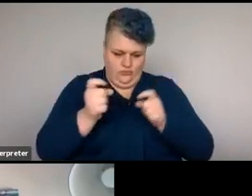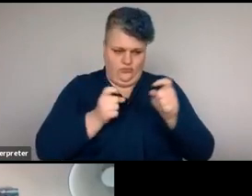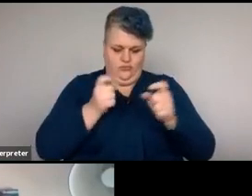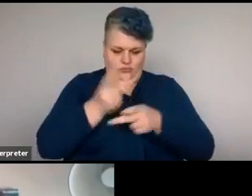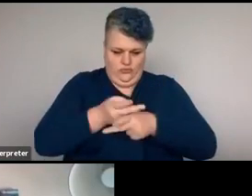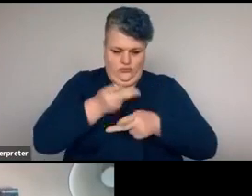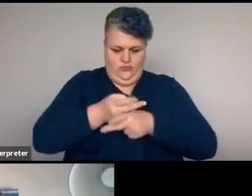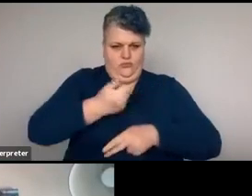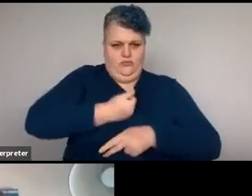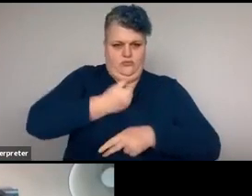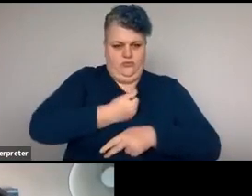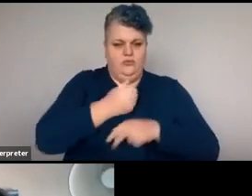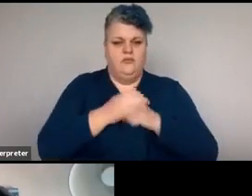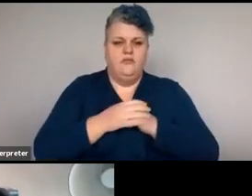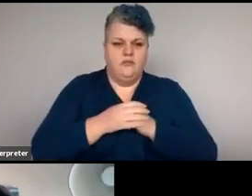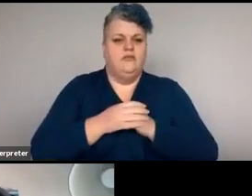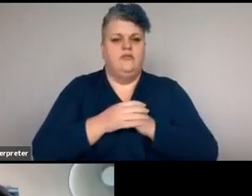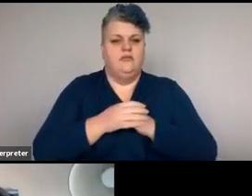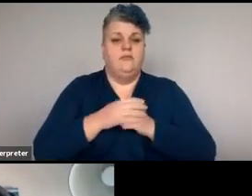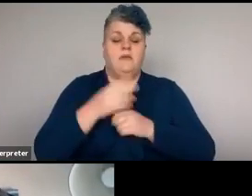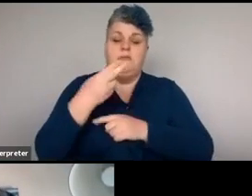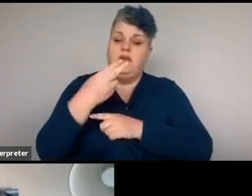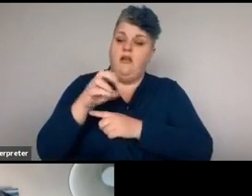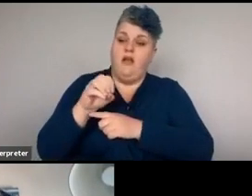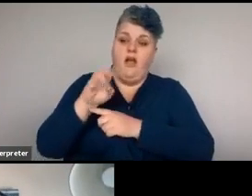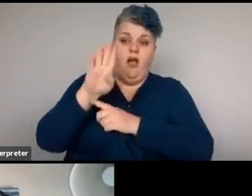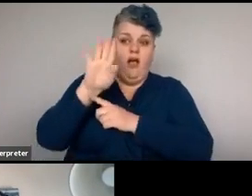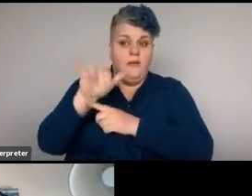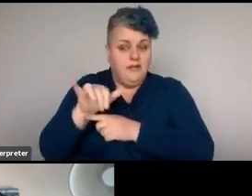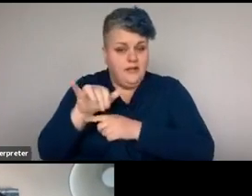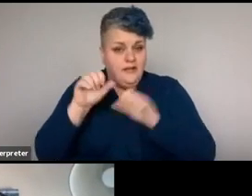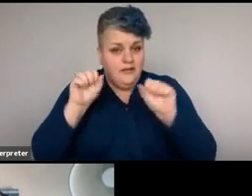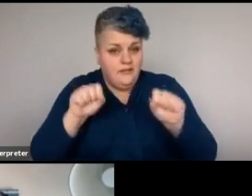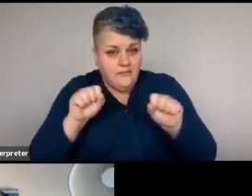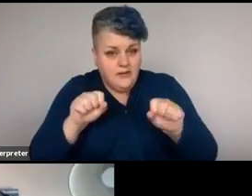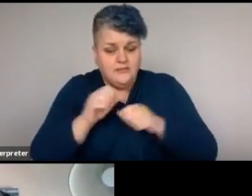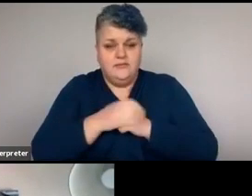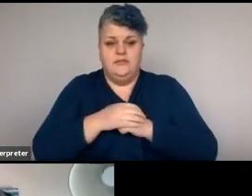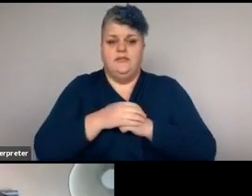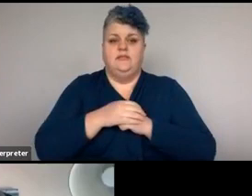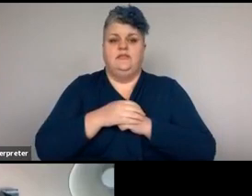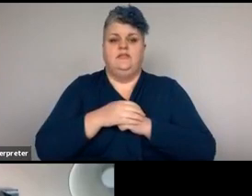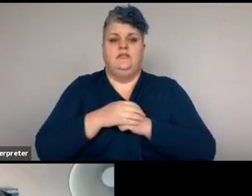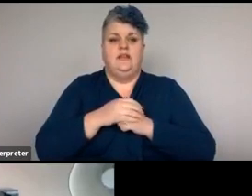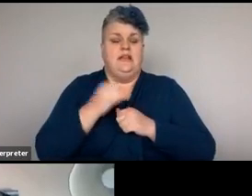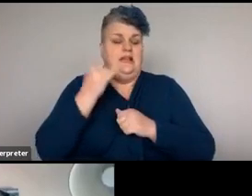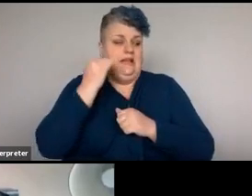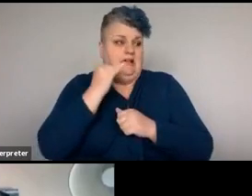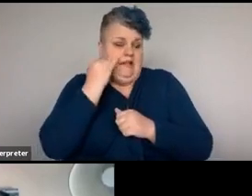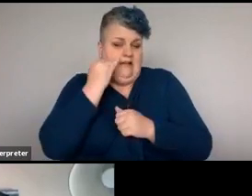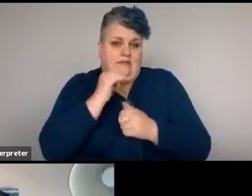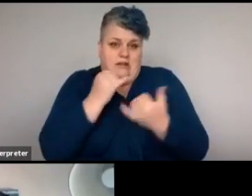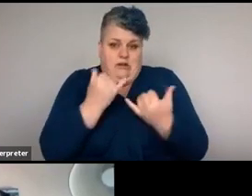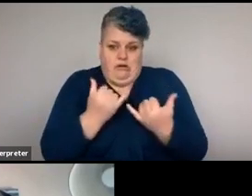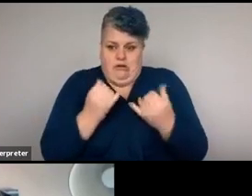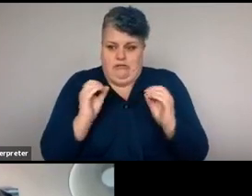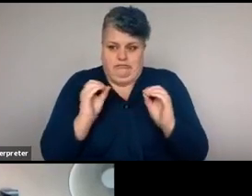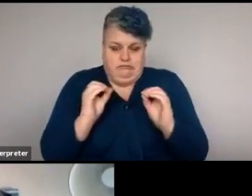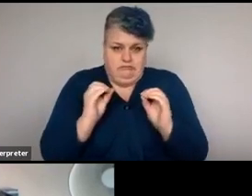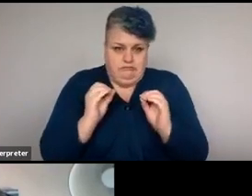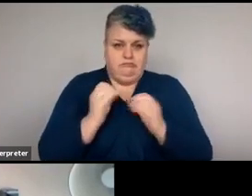Also get involved in a hobby if you're able to, and you're not currently. There's